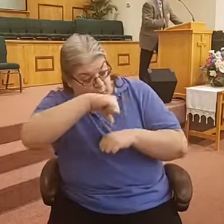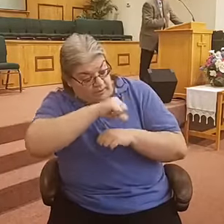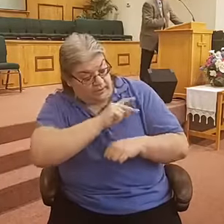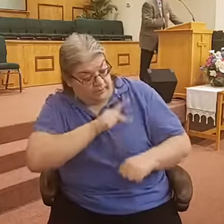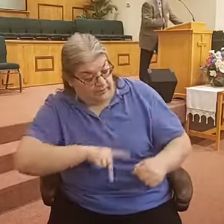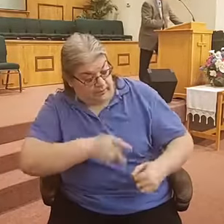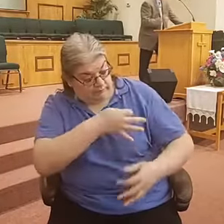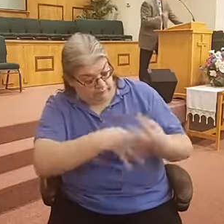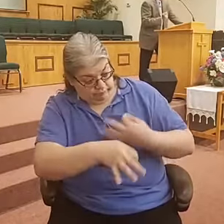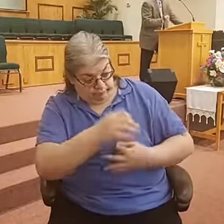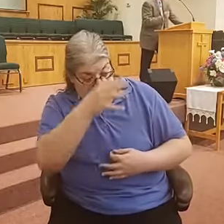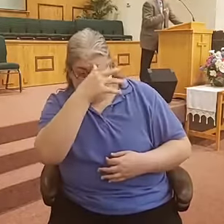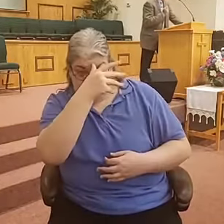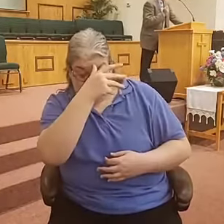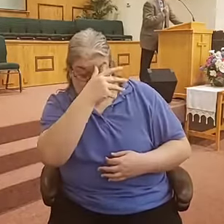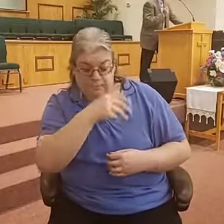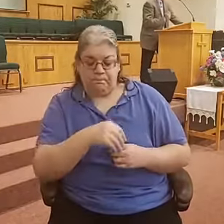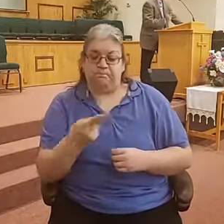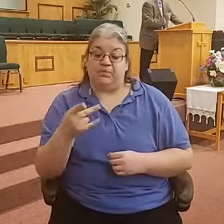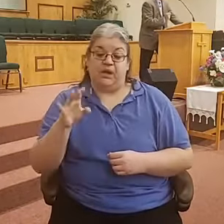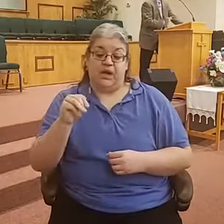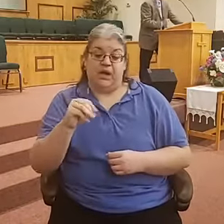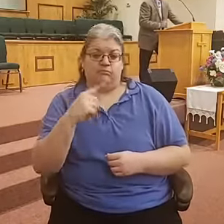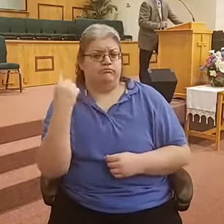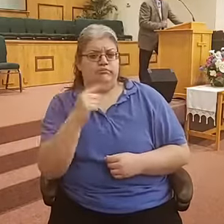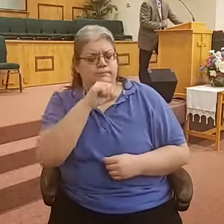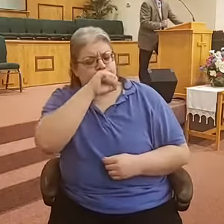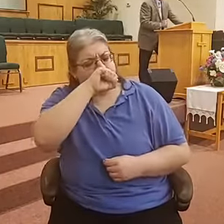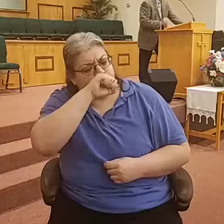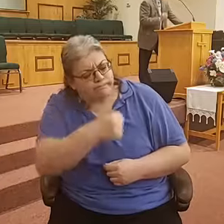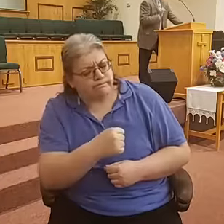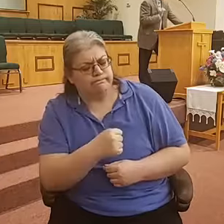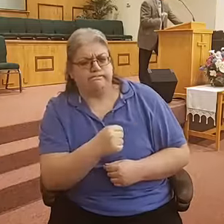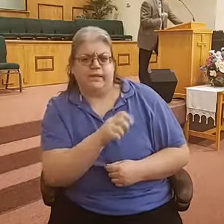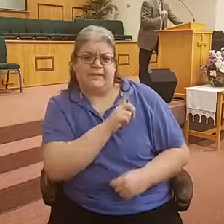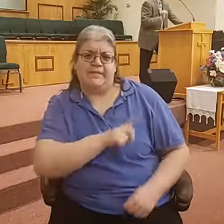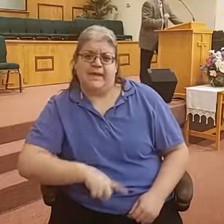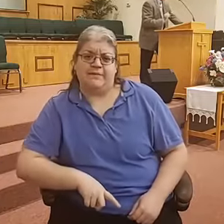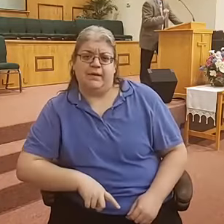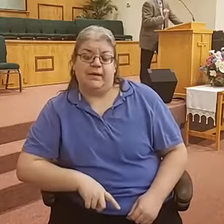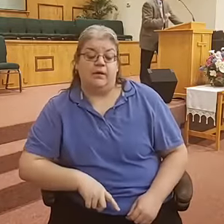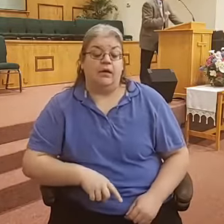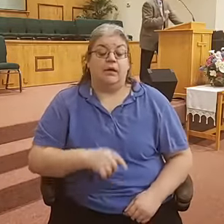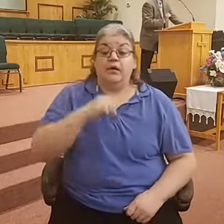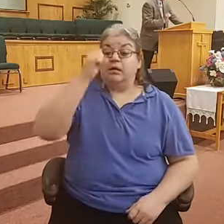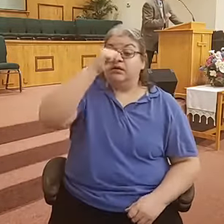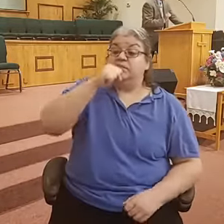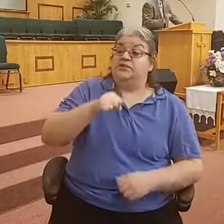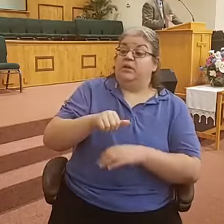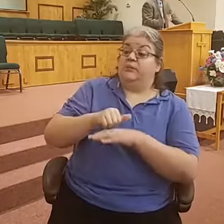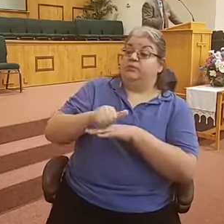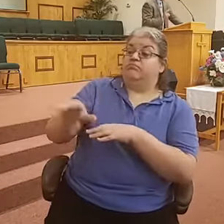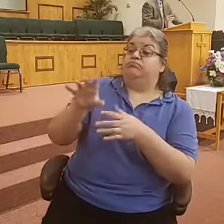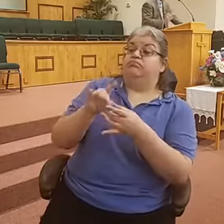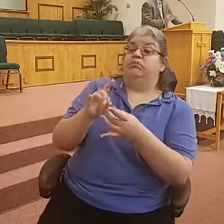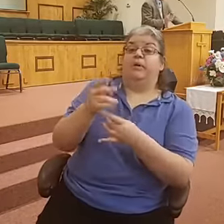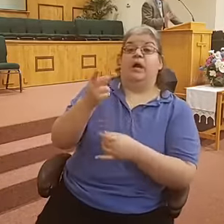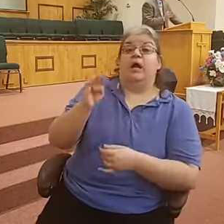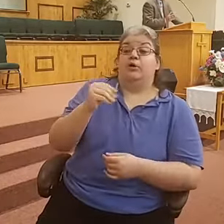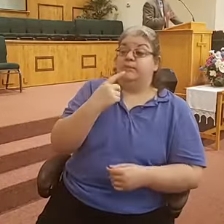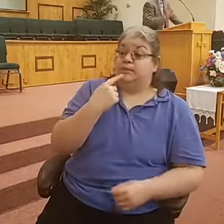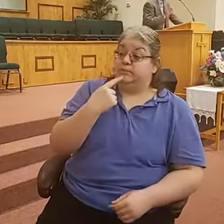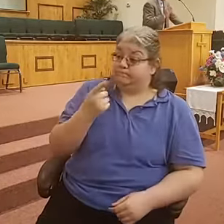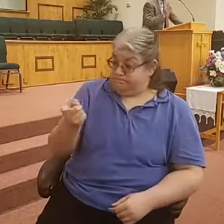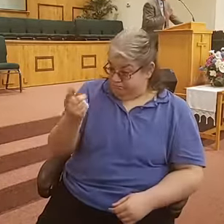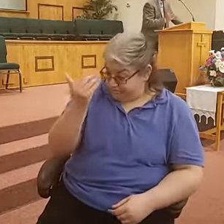of his father. For Hiram was ever a lover of David. And Solomon said to Hiram, saying, thou